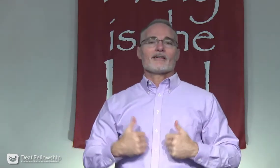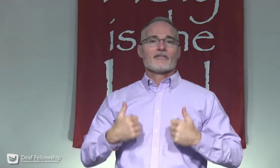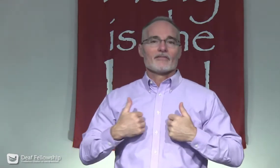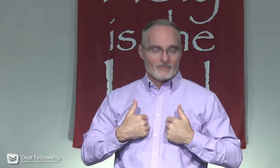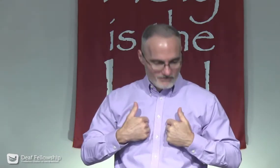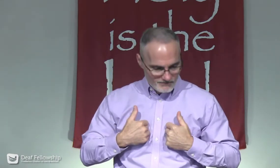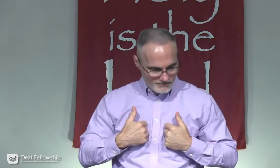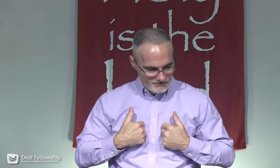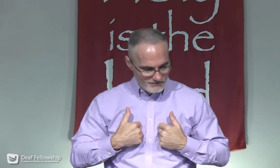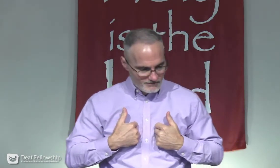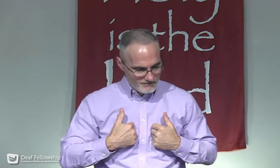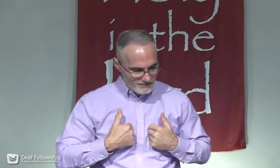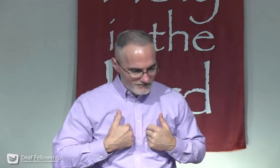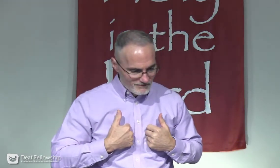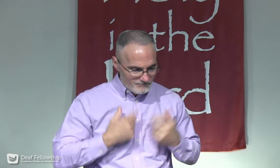the perfect life.